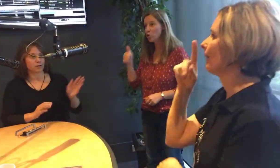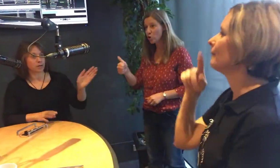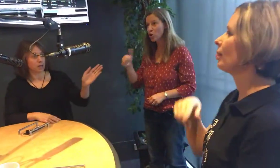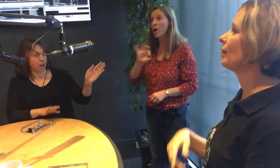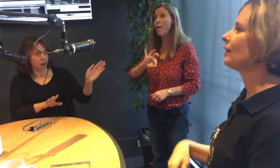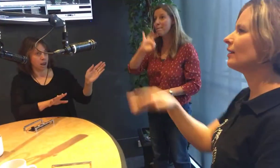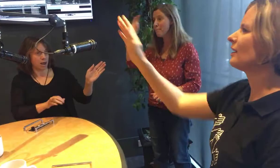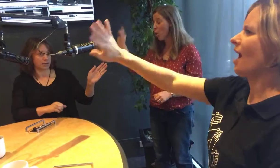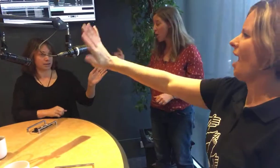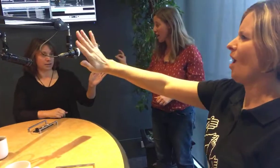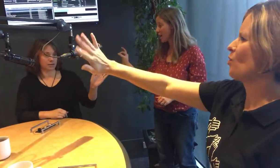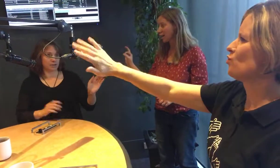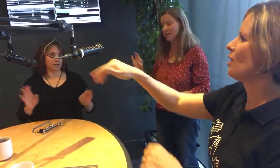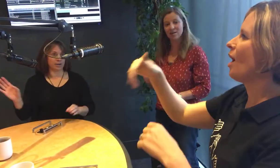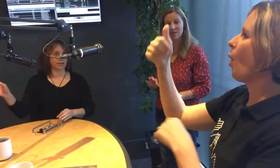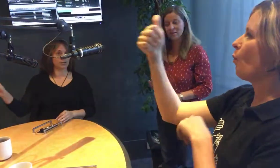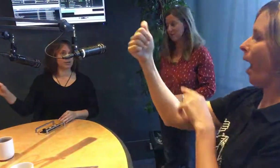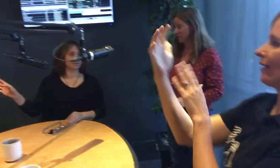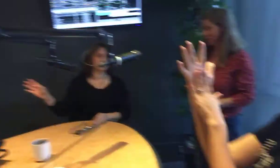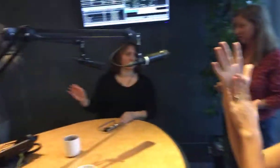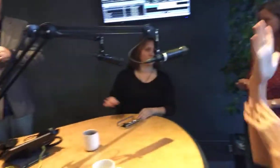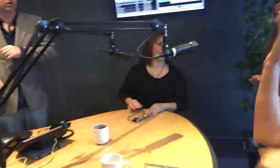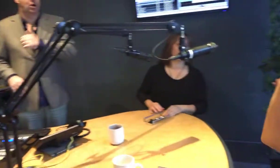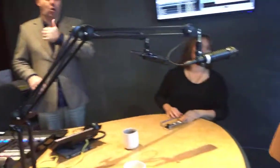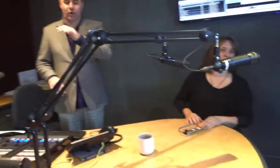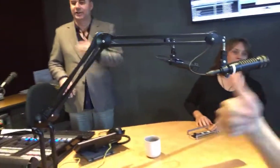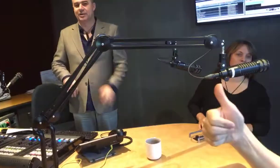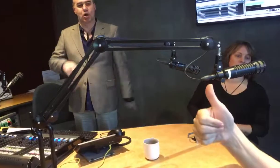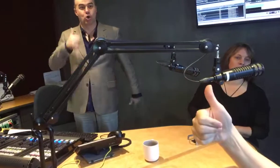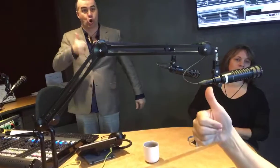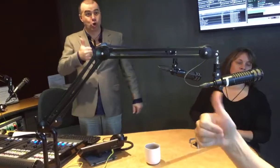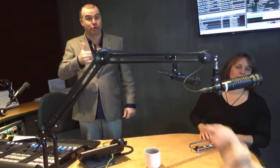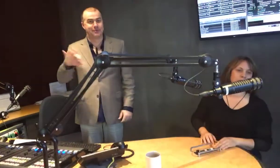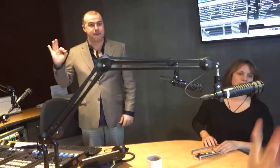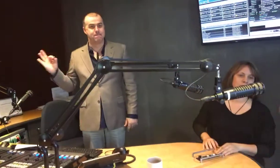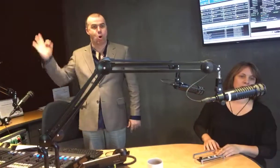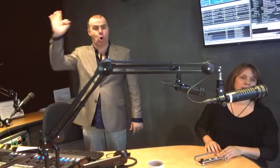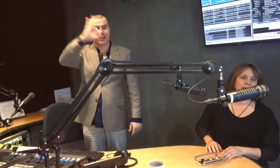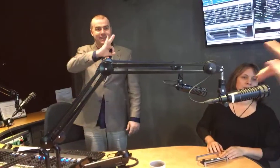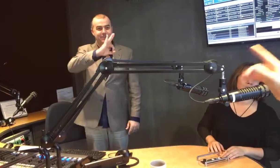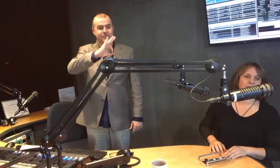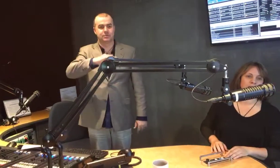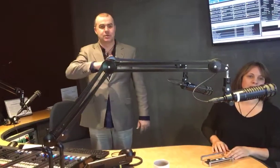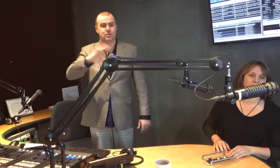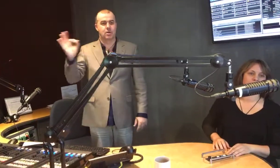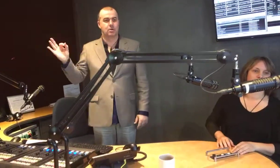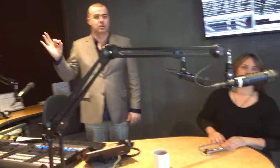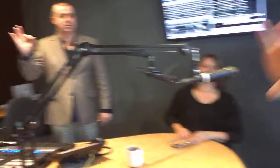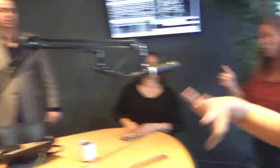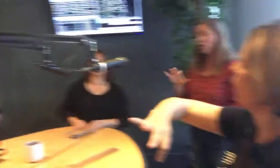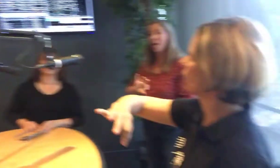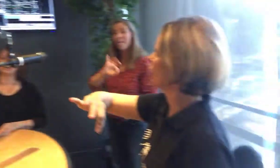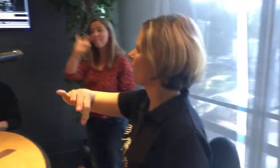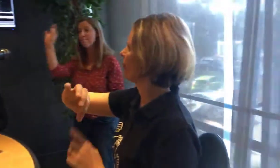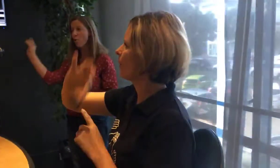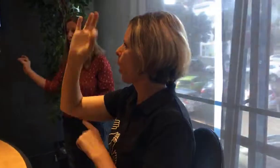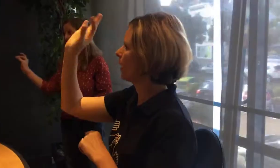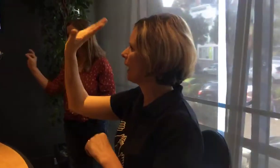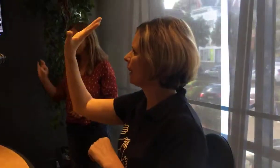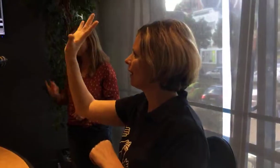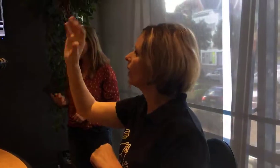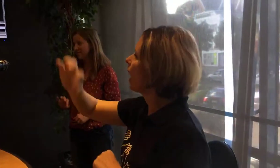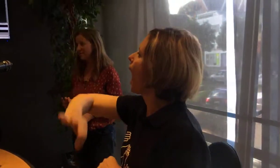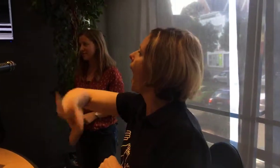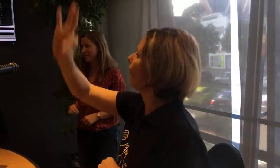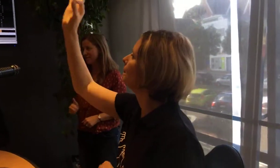show them both. Oh, Andrew, one hand, good, and morning. Sun